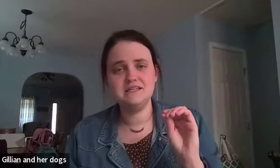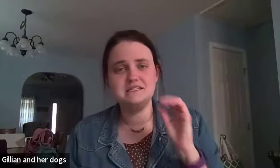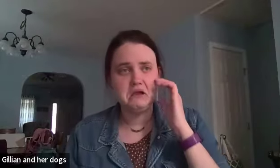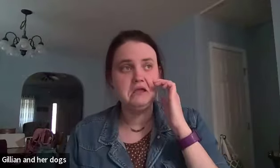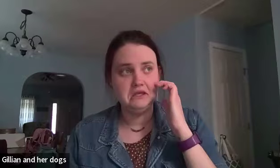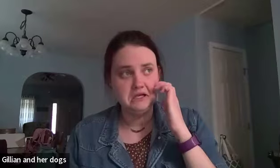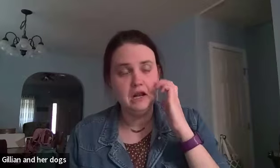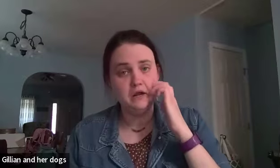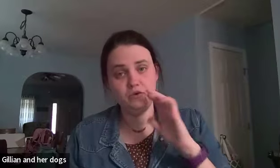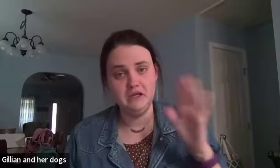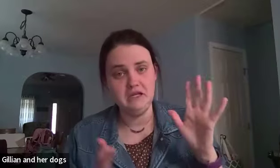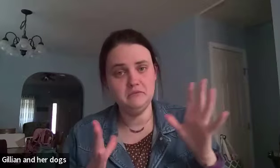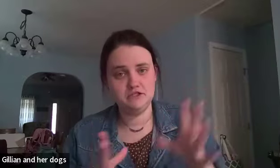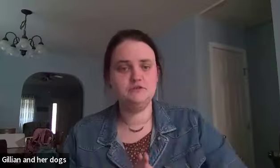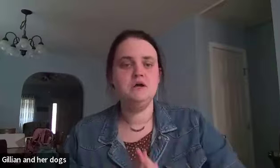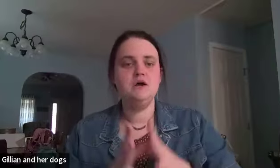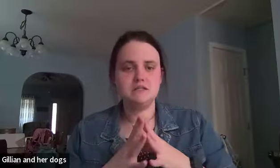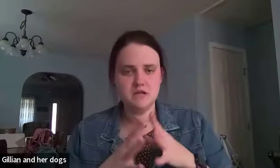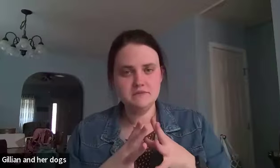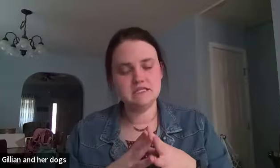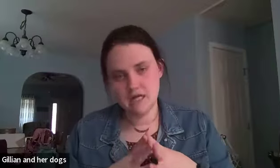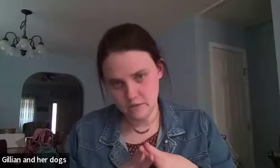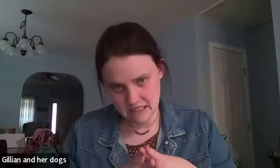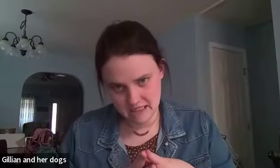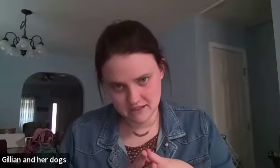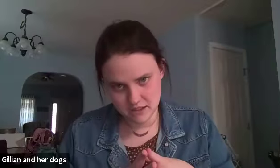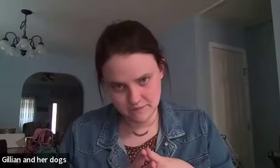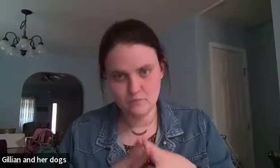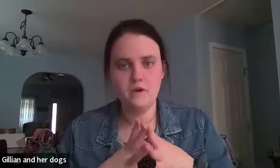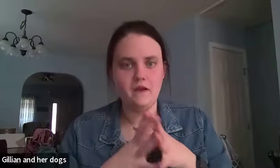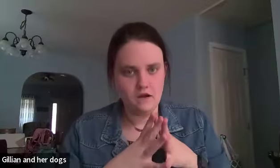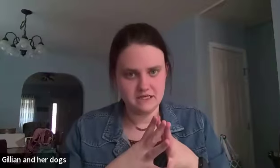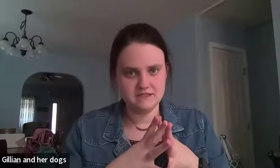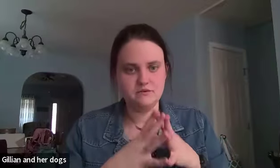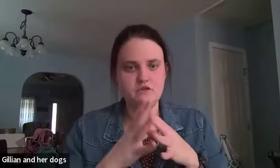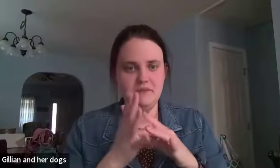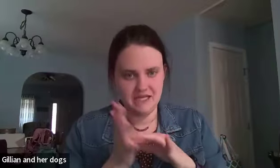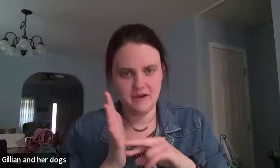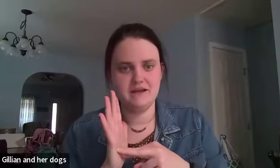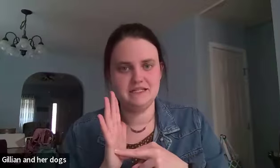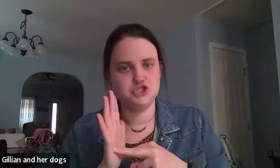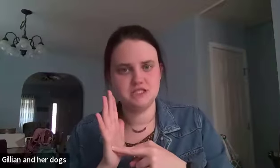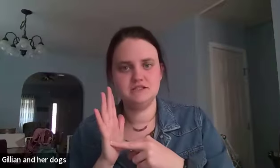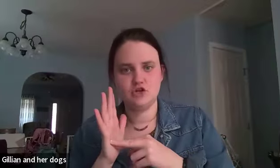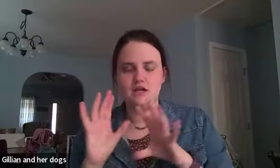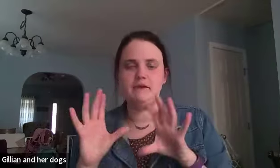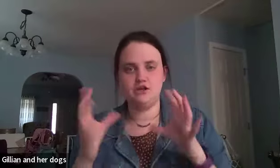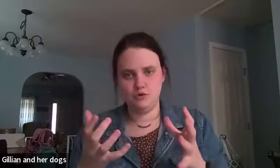honestly is like, I get it. We get it. We do. Sometimes it's not always that necessary when the context and the meaning behind it is just talking about a group